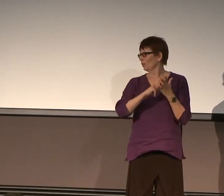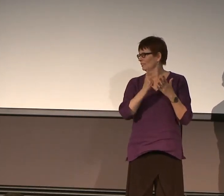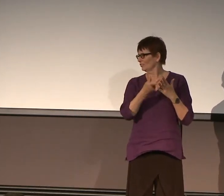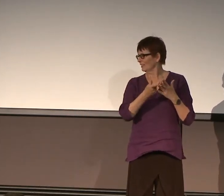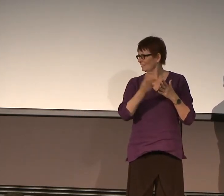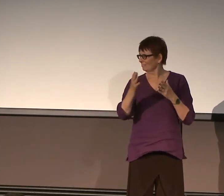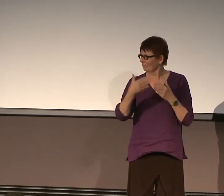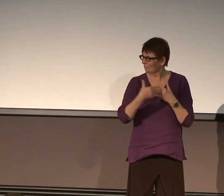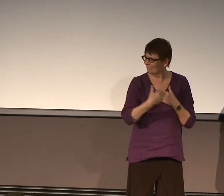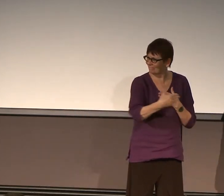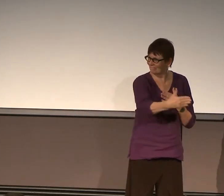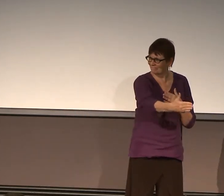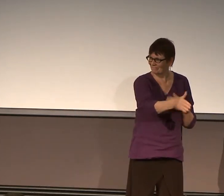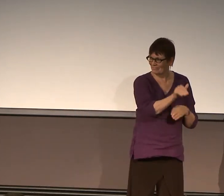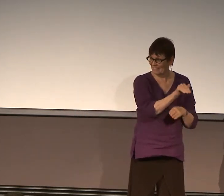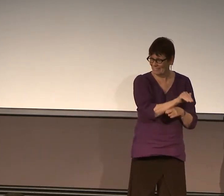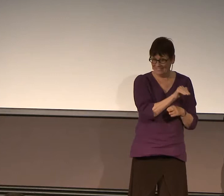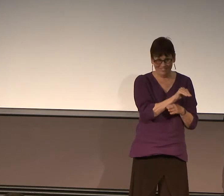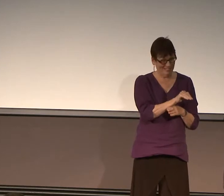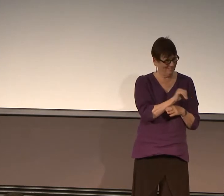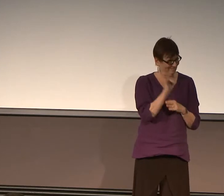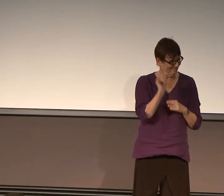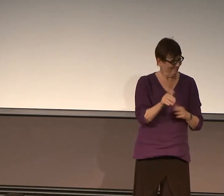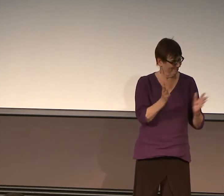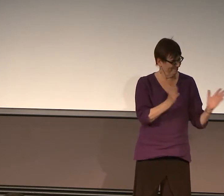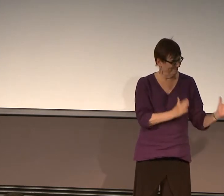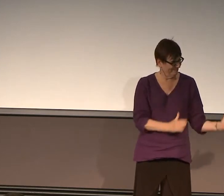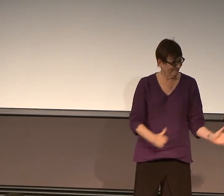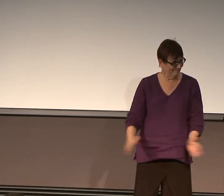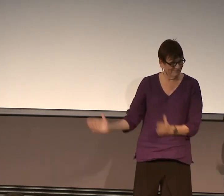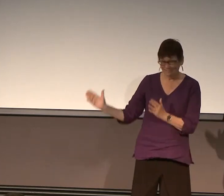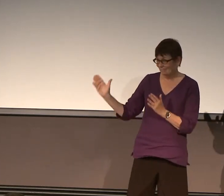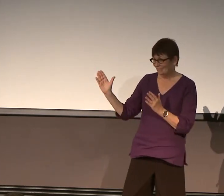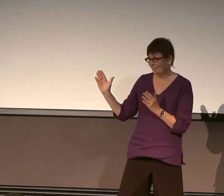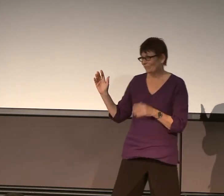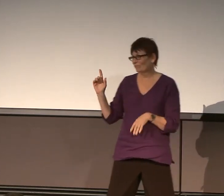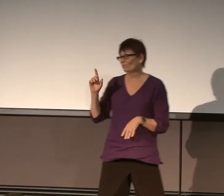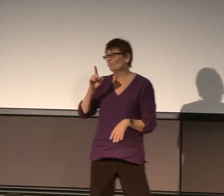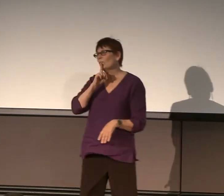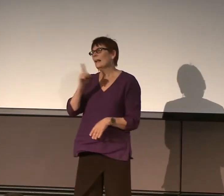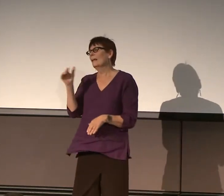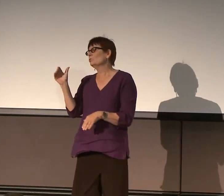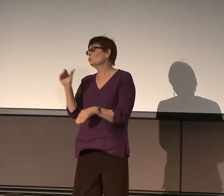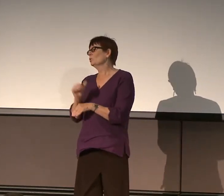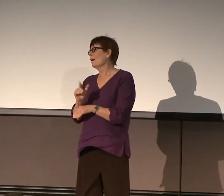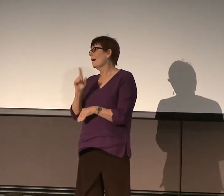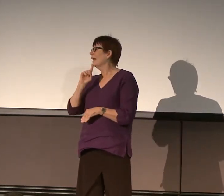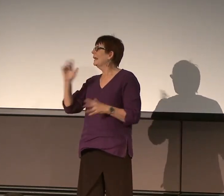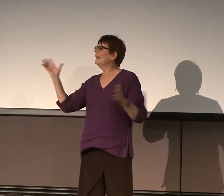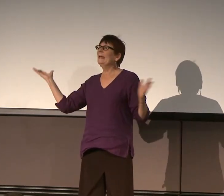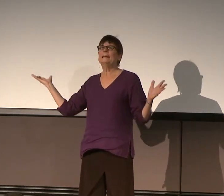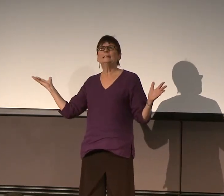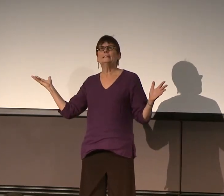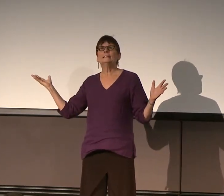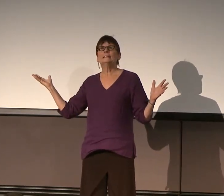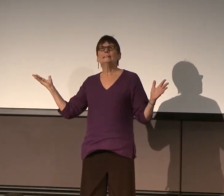the Flying Words project will carry on till the end of the evening. That's the plan tonight.